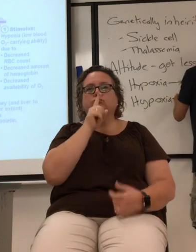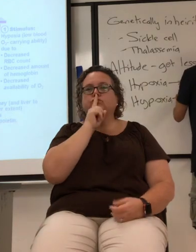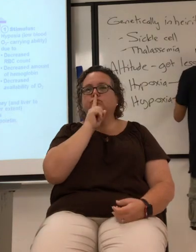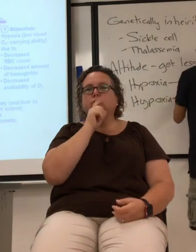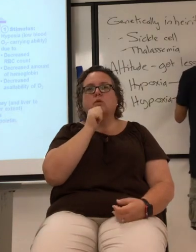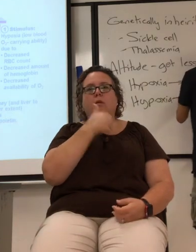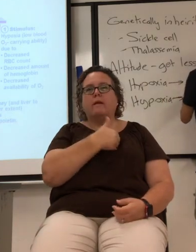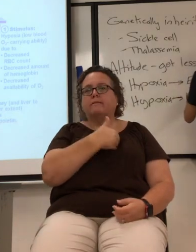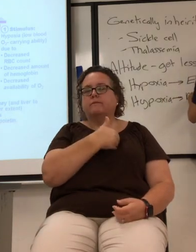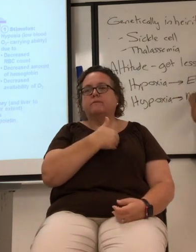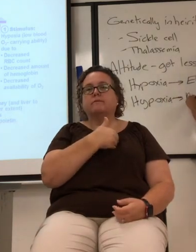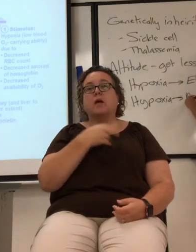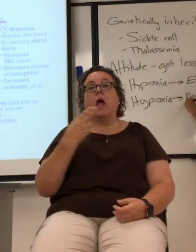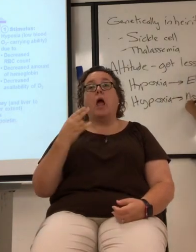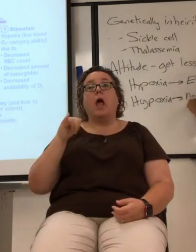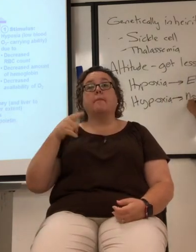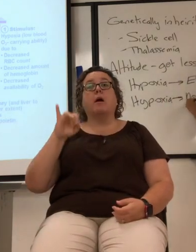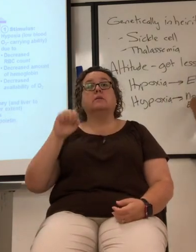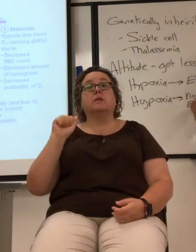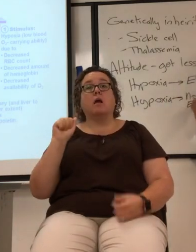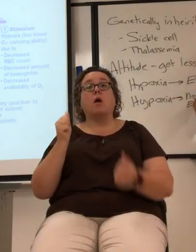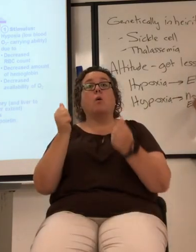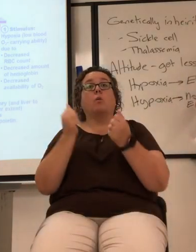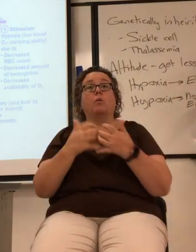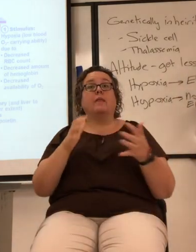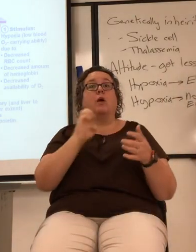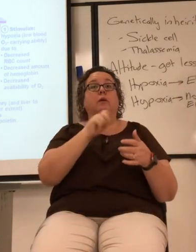Hypoxia, no EPO.